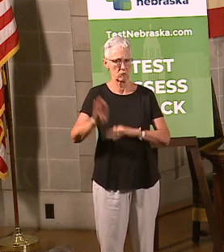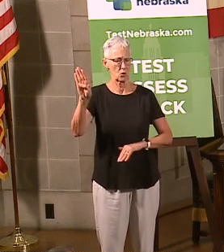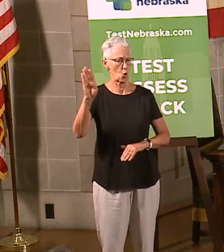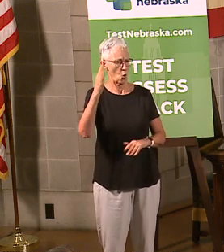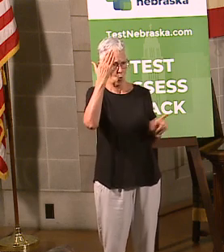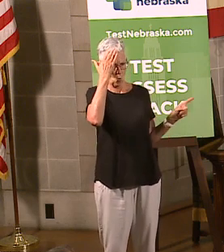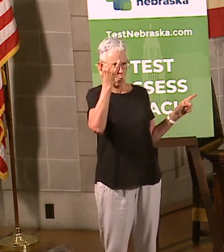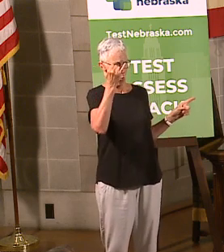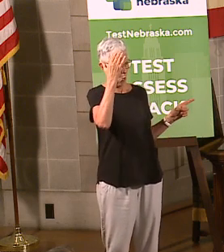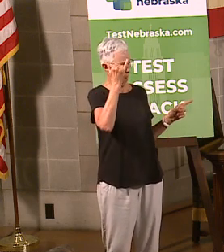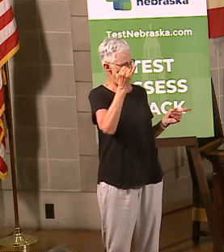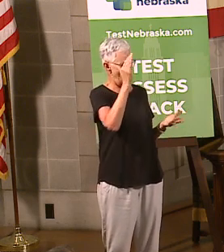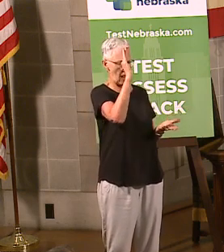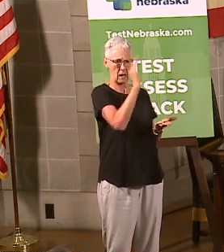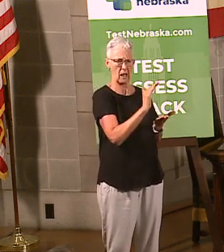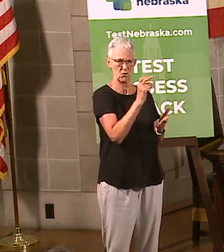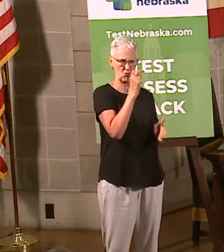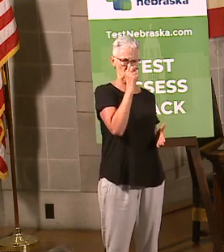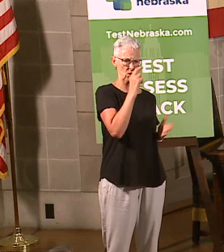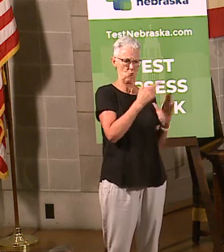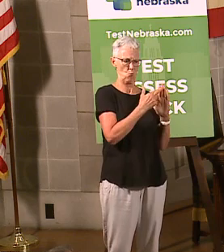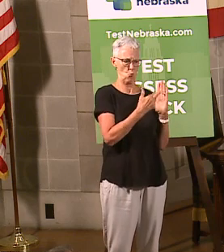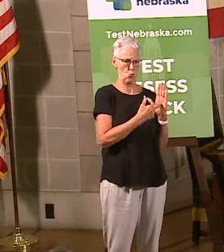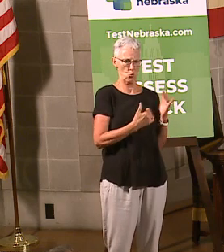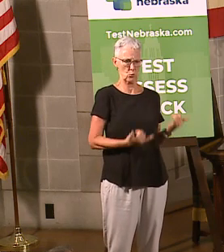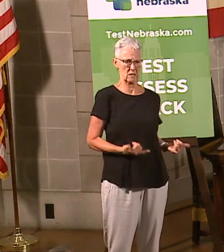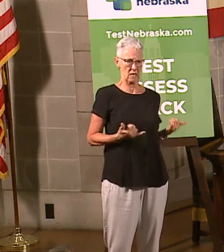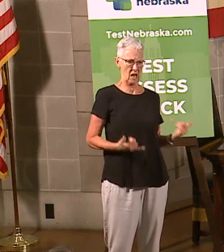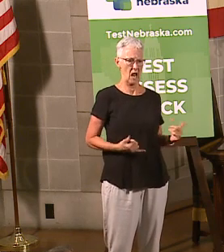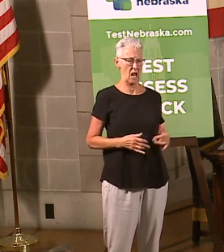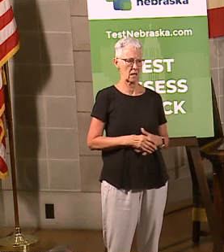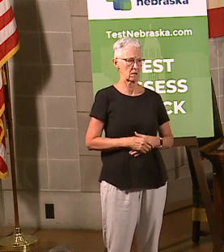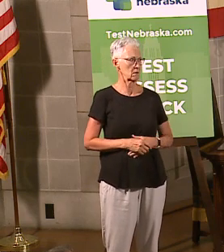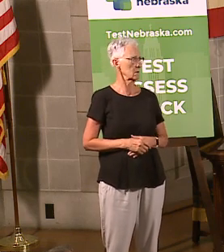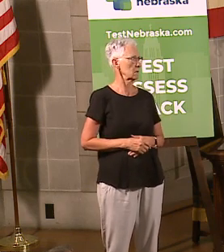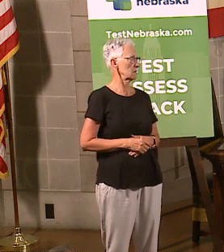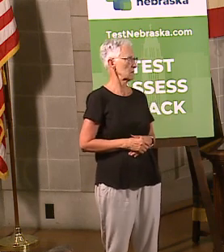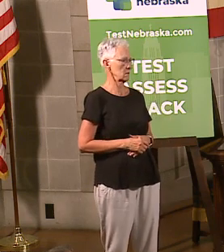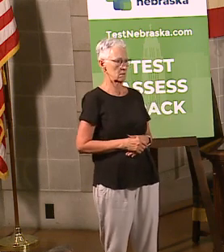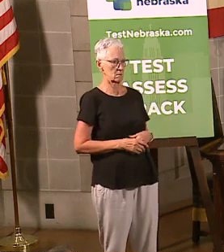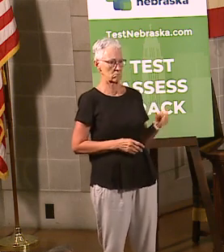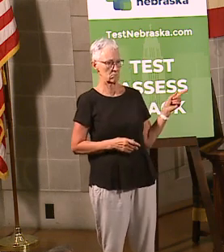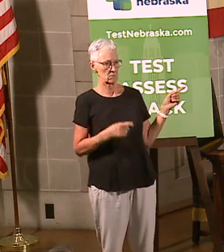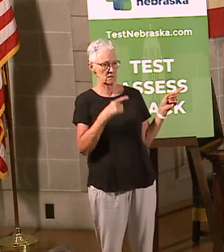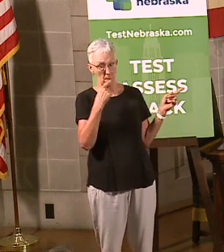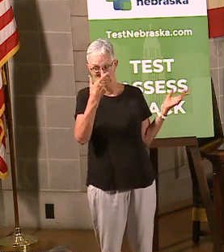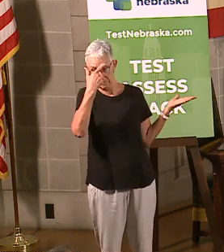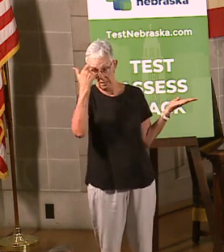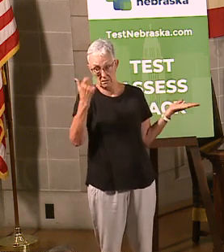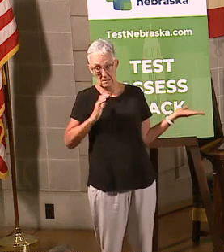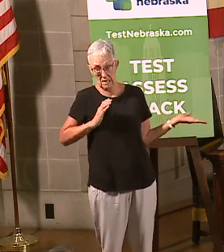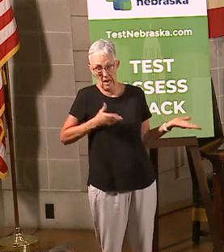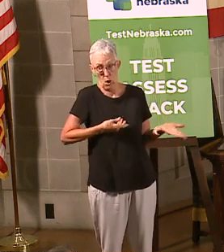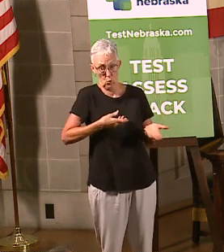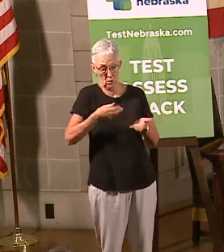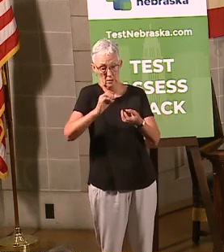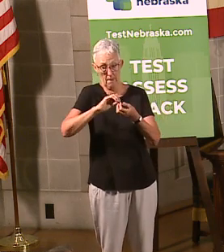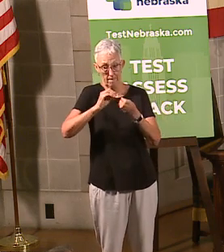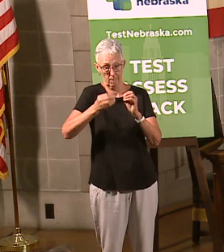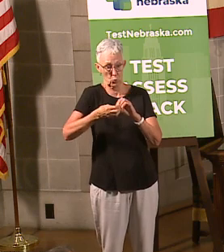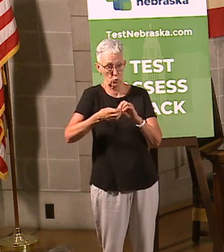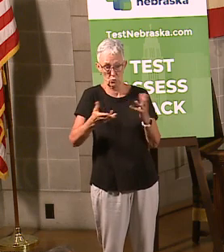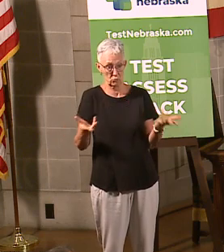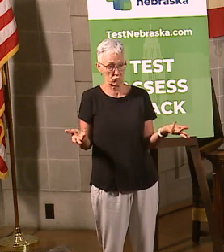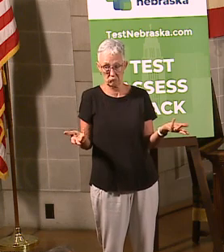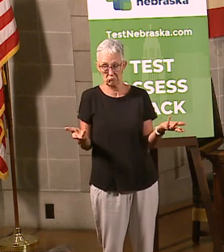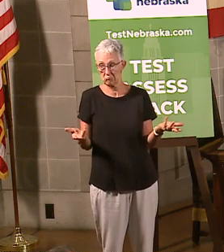DHMs? So Paul's question is why relax the DHMs, and basically because the data supports it. So our public dashboard, go take a look at it. If